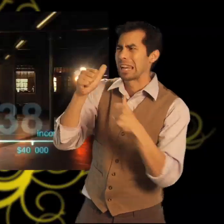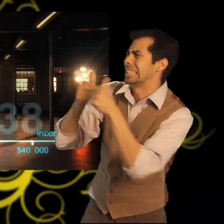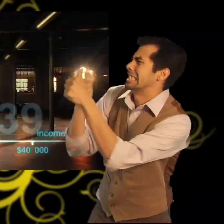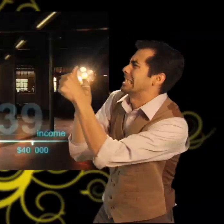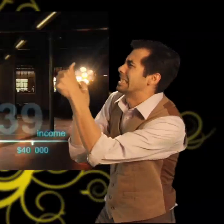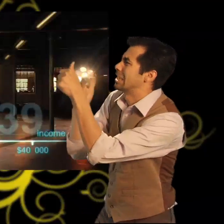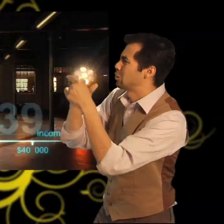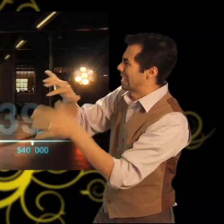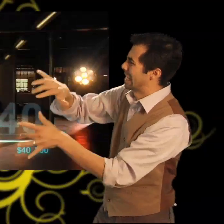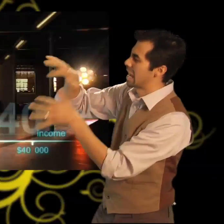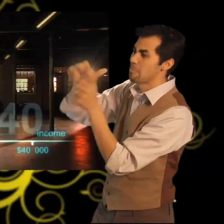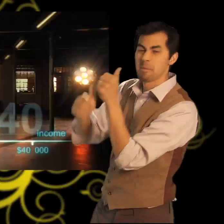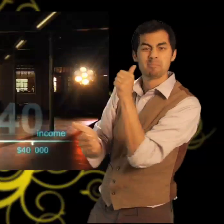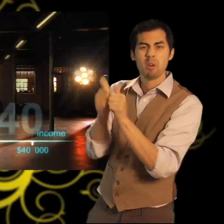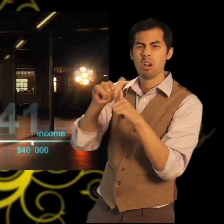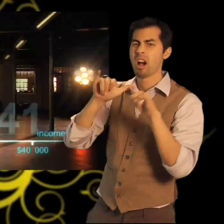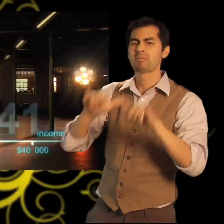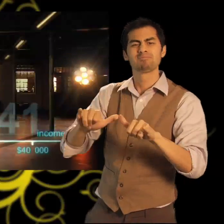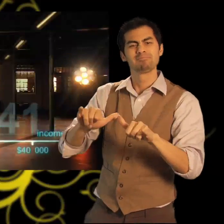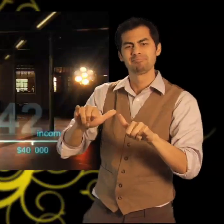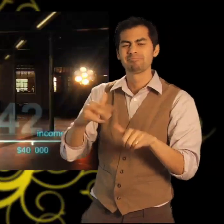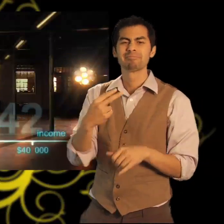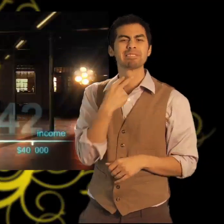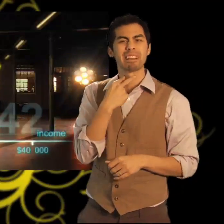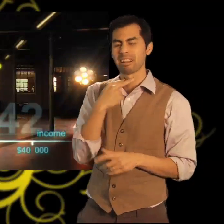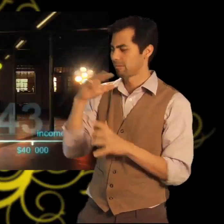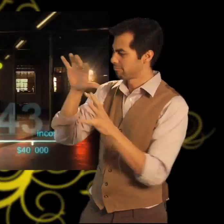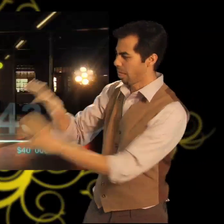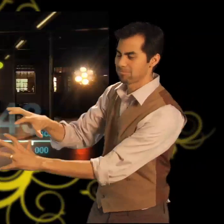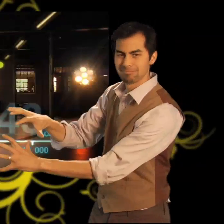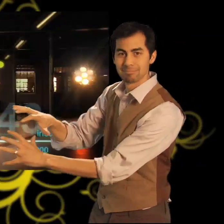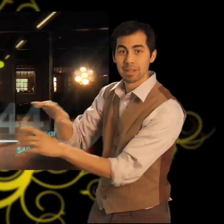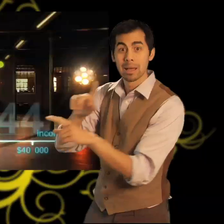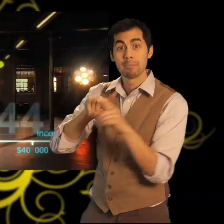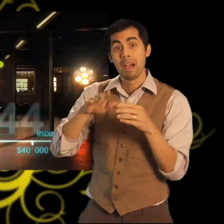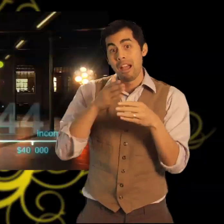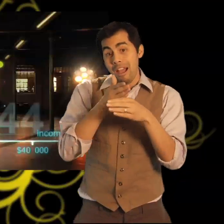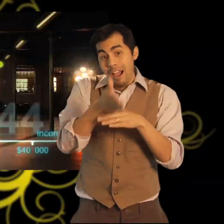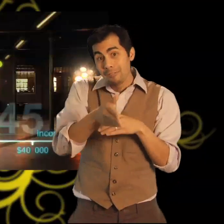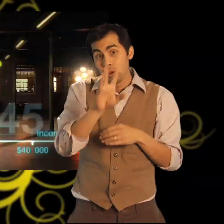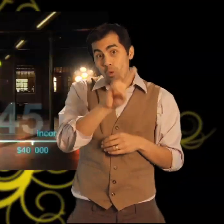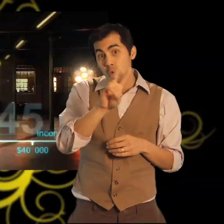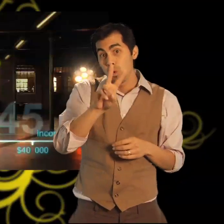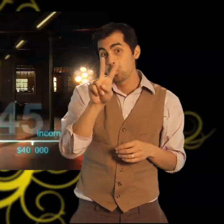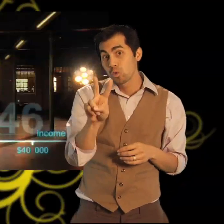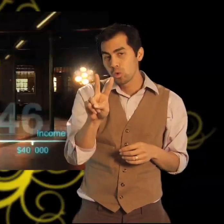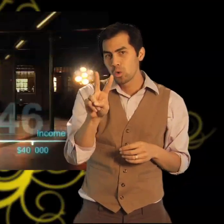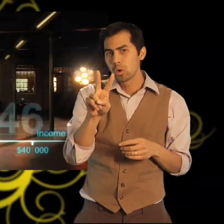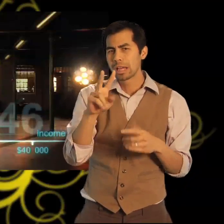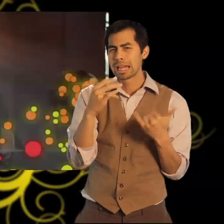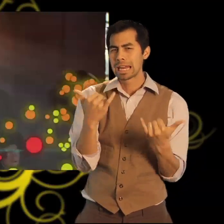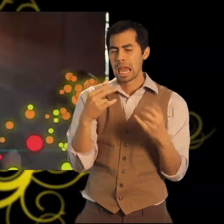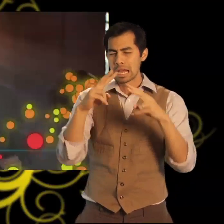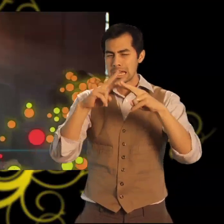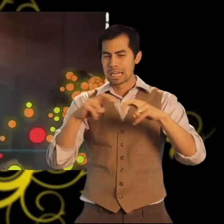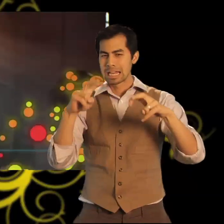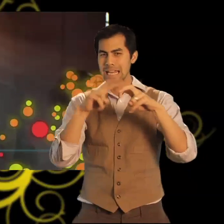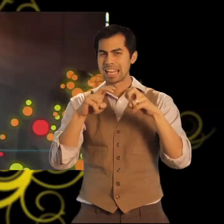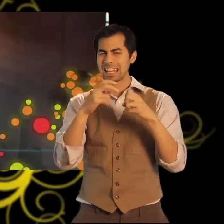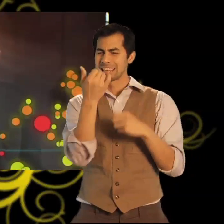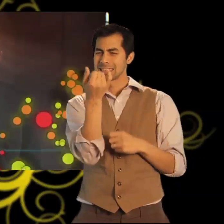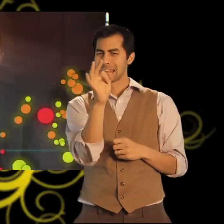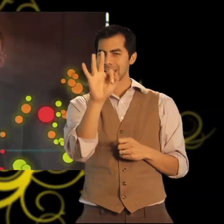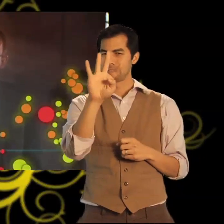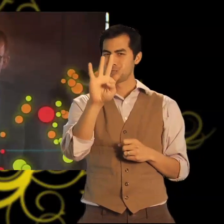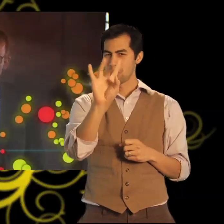to follow, but most countries stay down here. Now, after the tragedies of the Second World War, we stop a bit to look